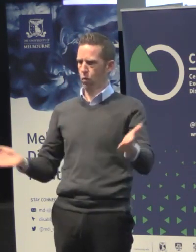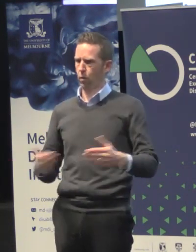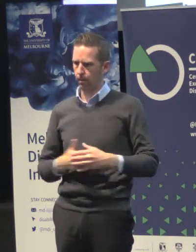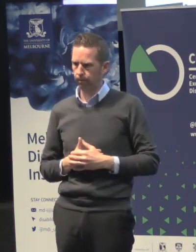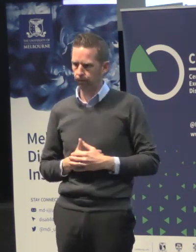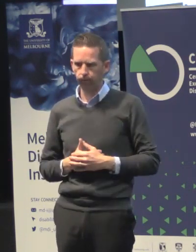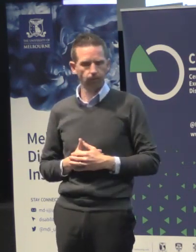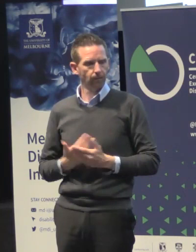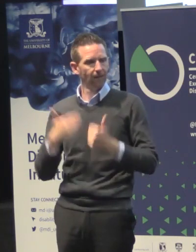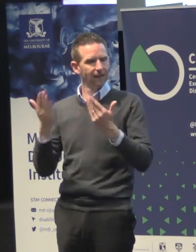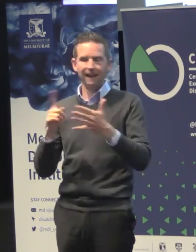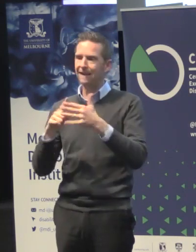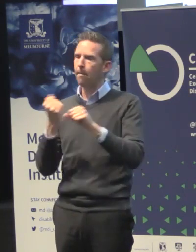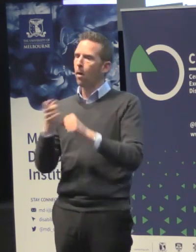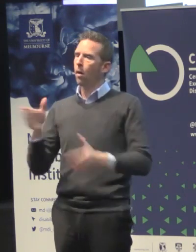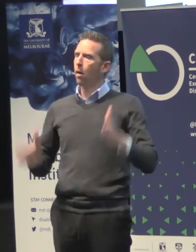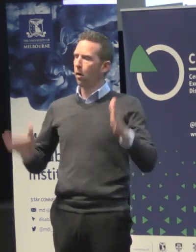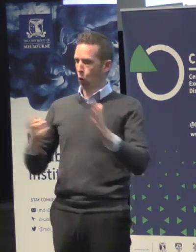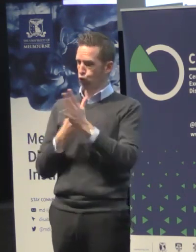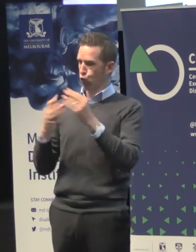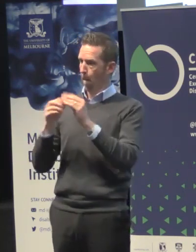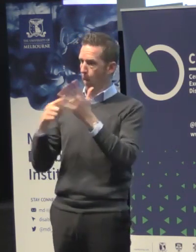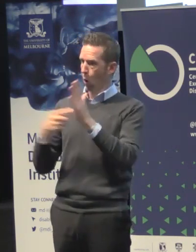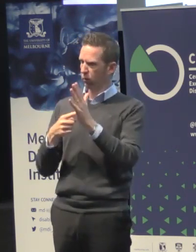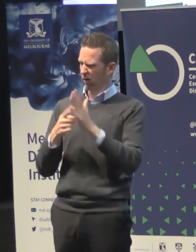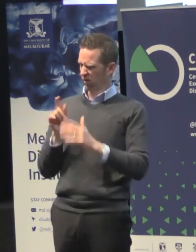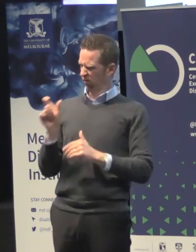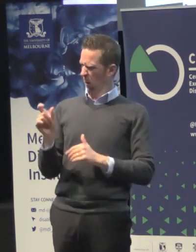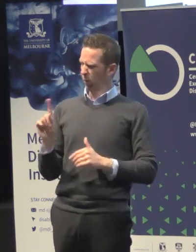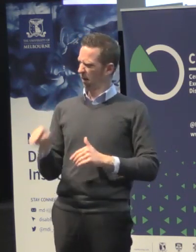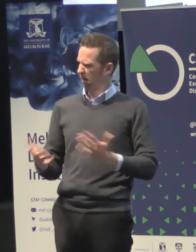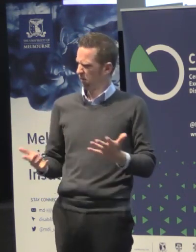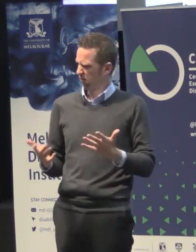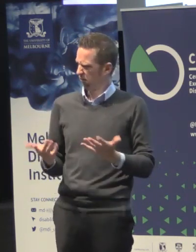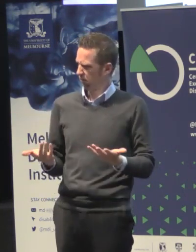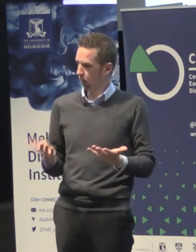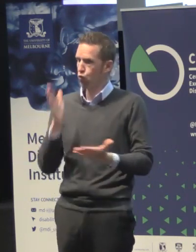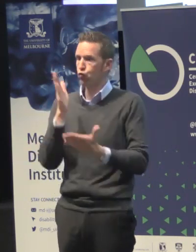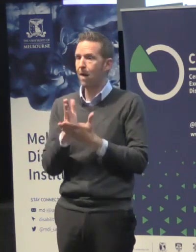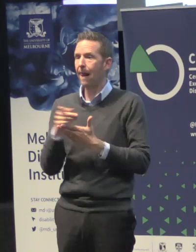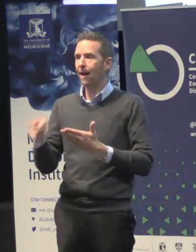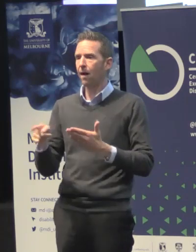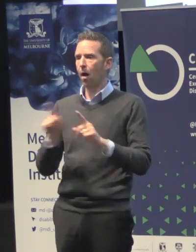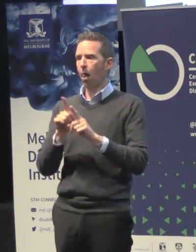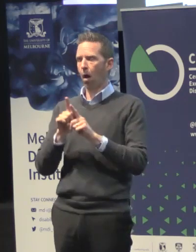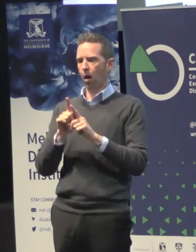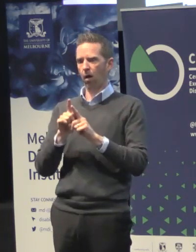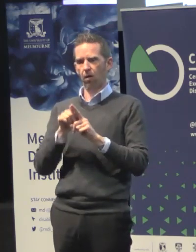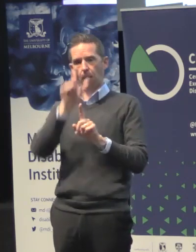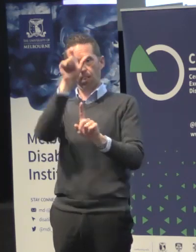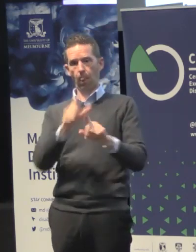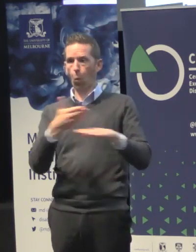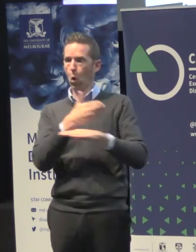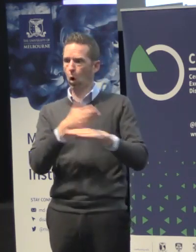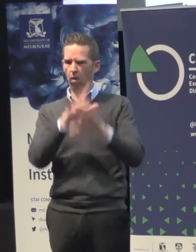for example, the robot metaphor, what does that do? Well, that really dehumanizes the worker.